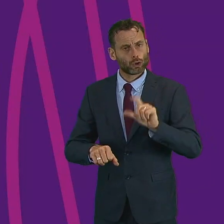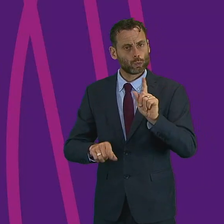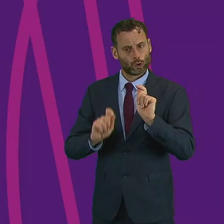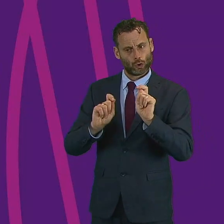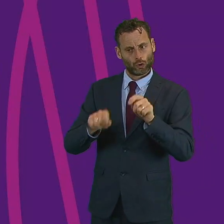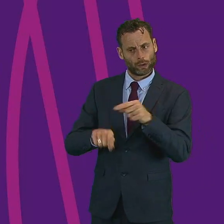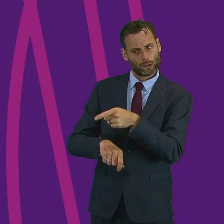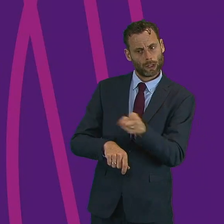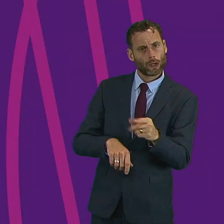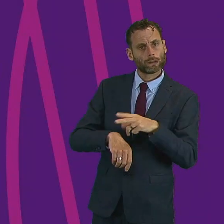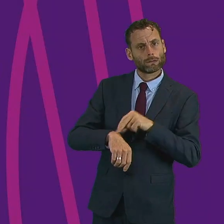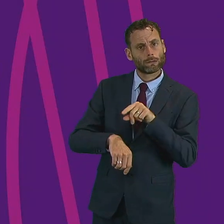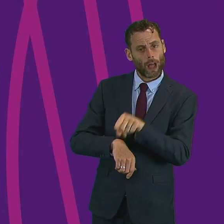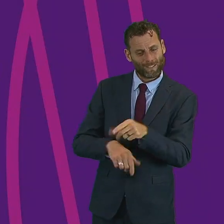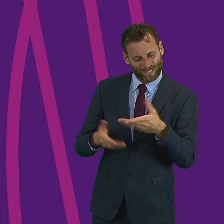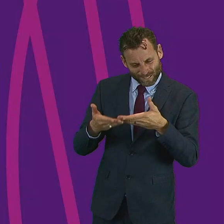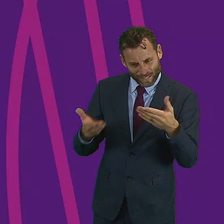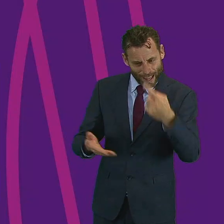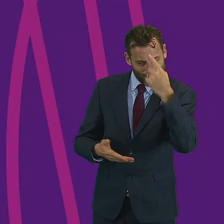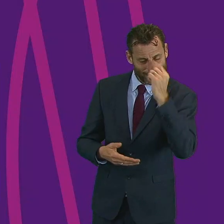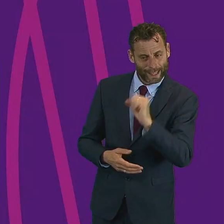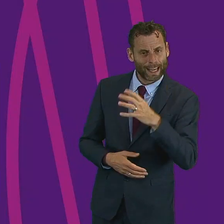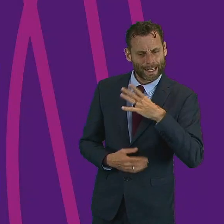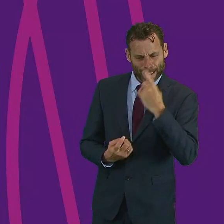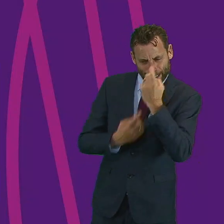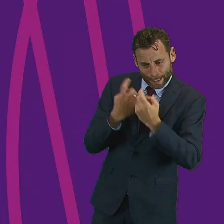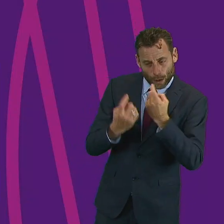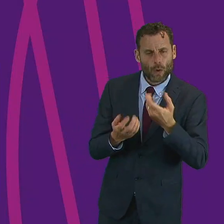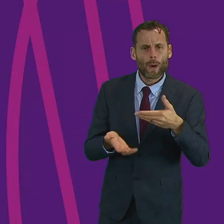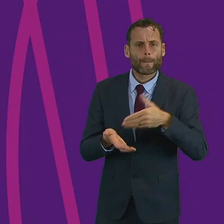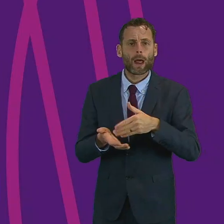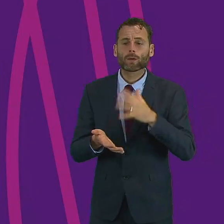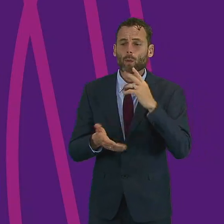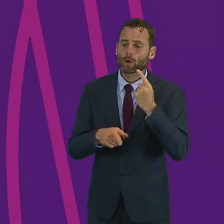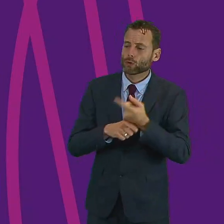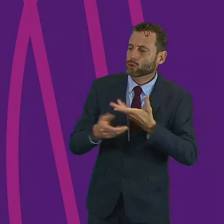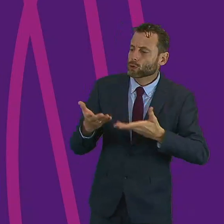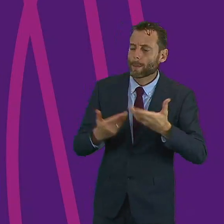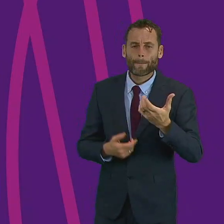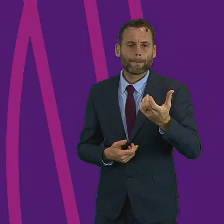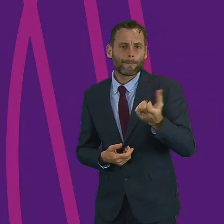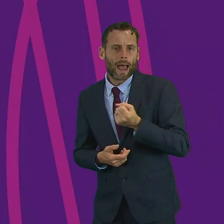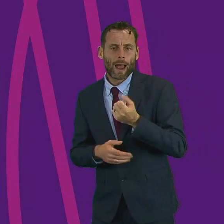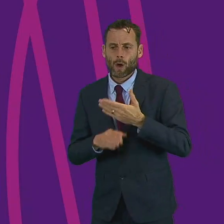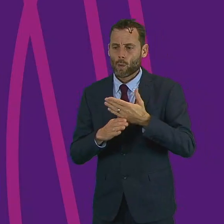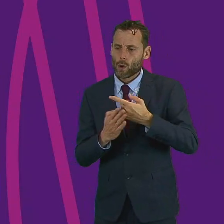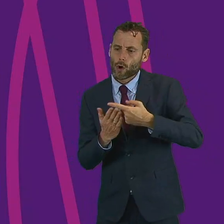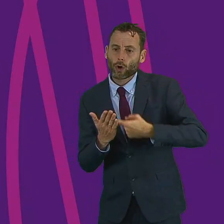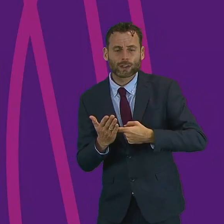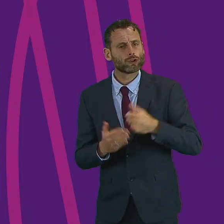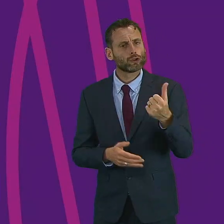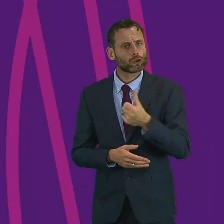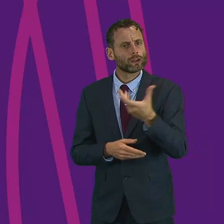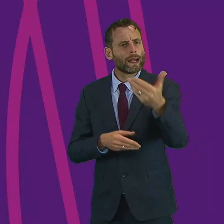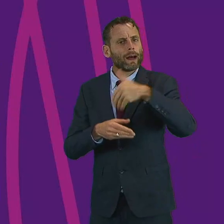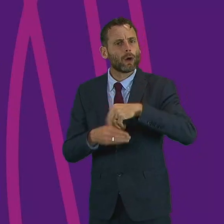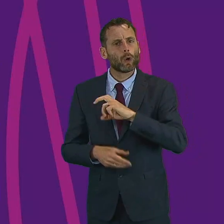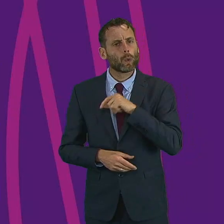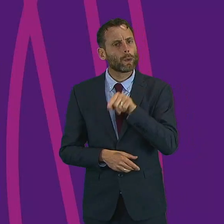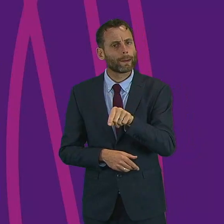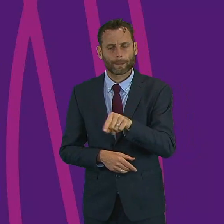pay offer. This stands in stark contrast to their bosses who awarded themselves a 33% increase. Will the